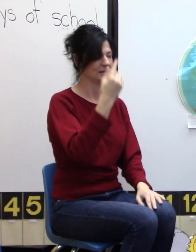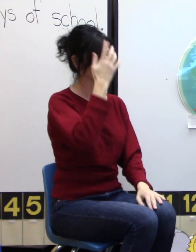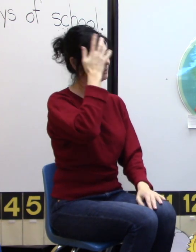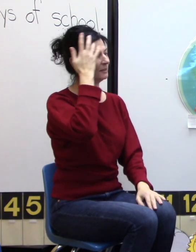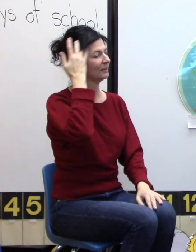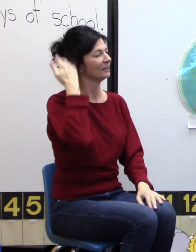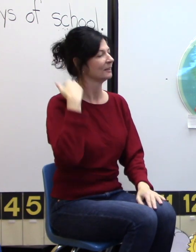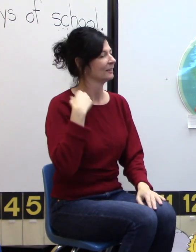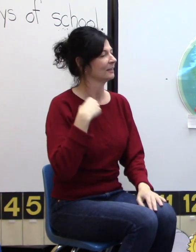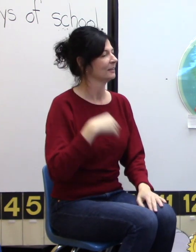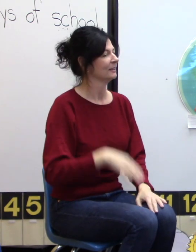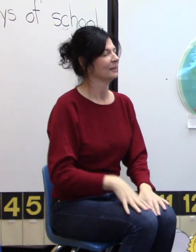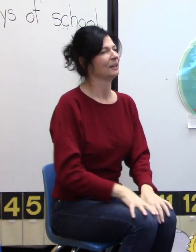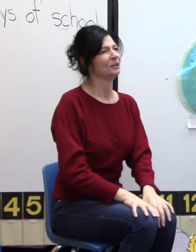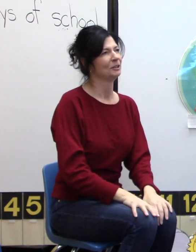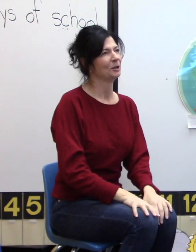number one.